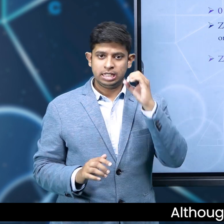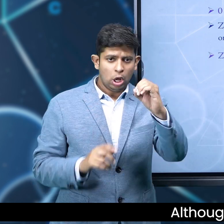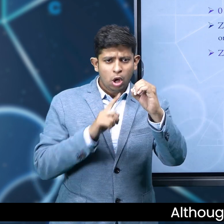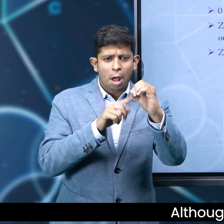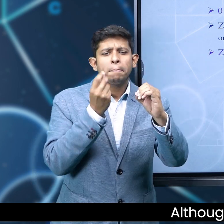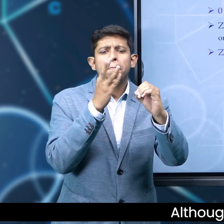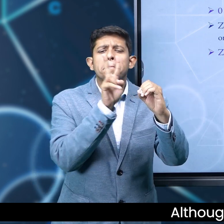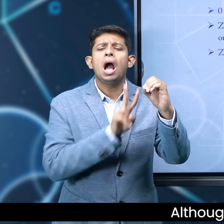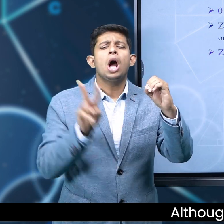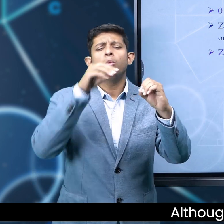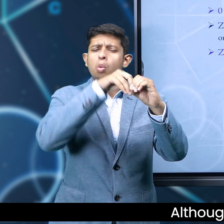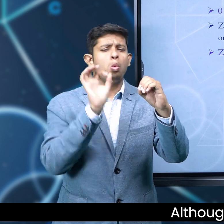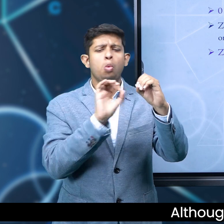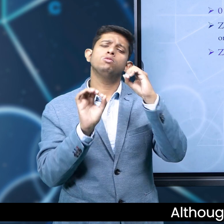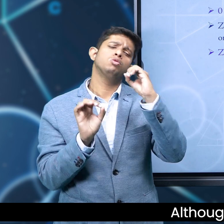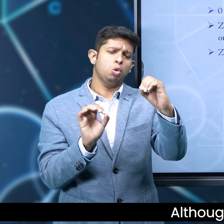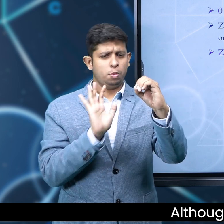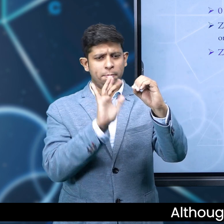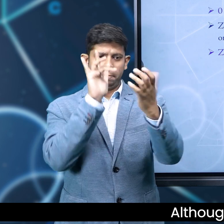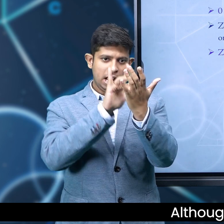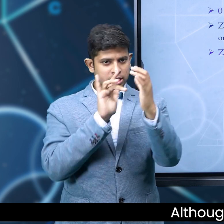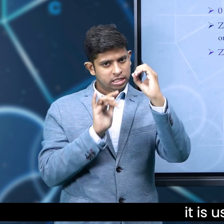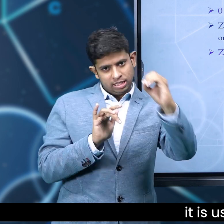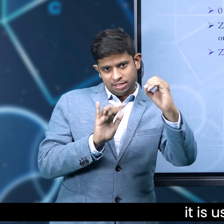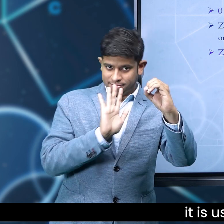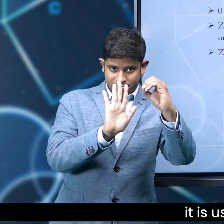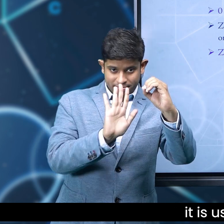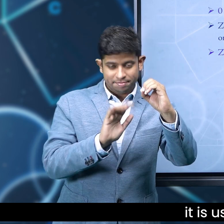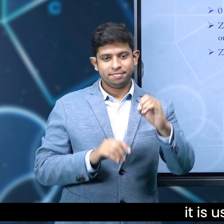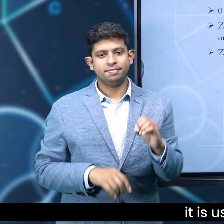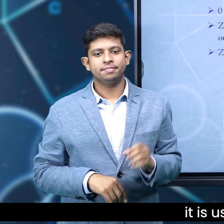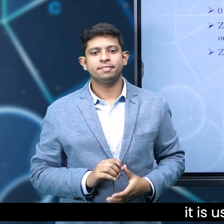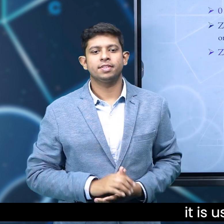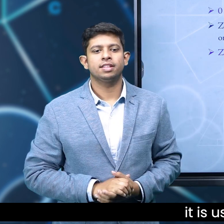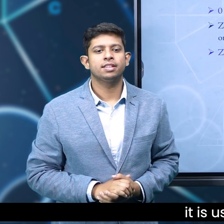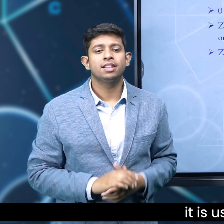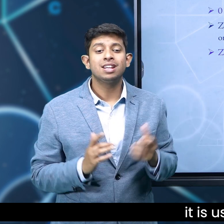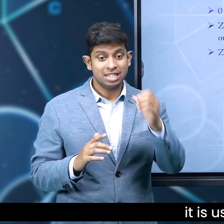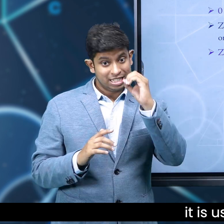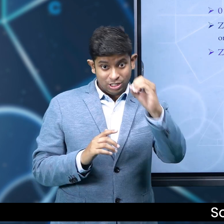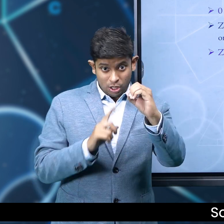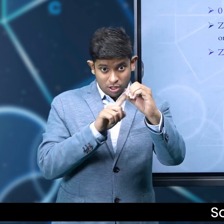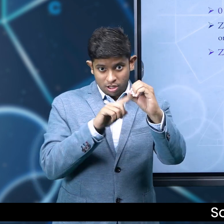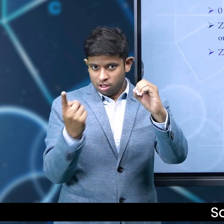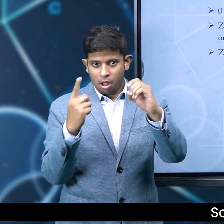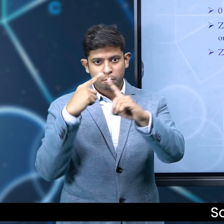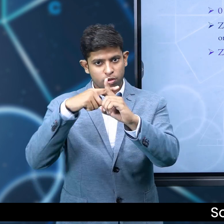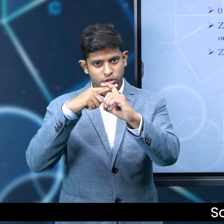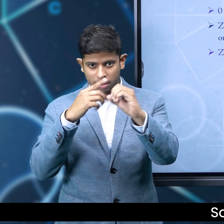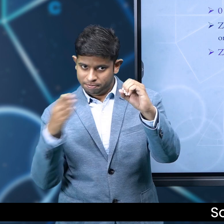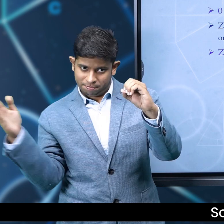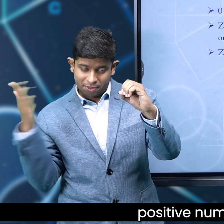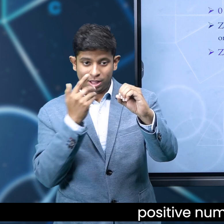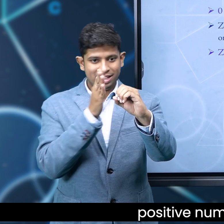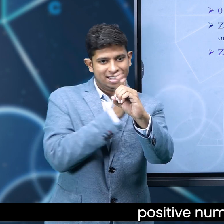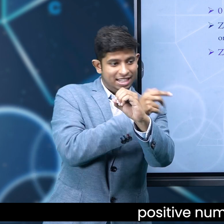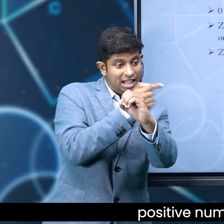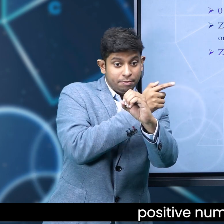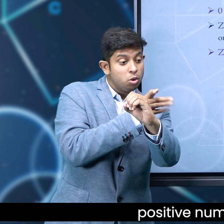Although 0 carries no value, it is used as a placeholder. So, 0 is neither a positive number